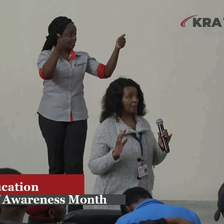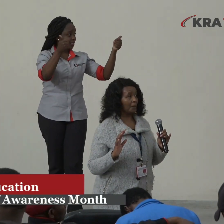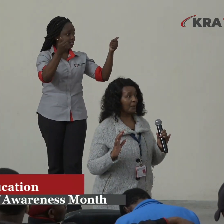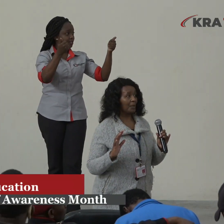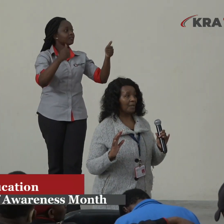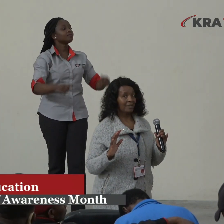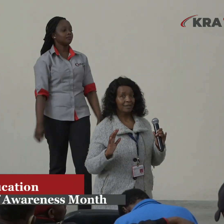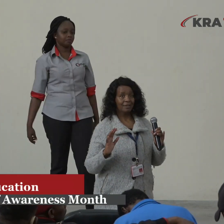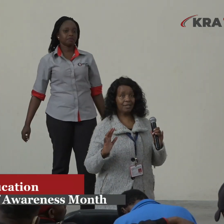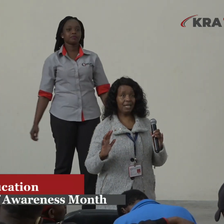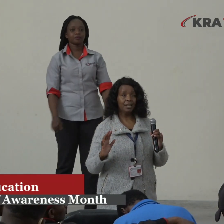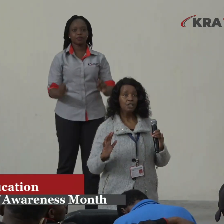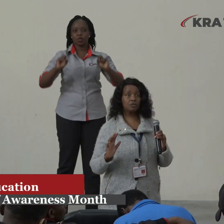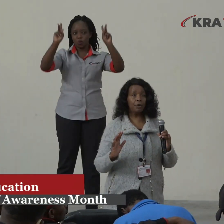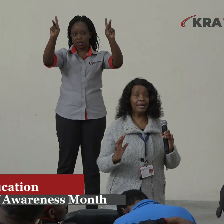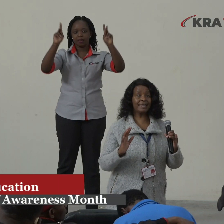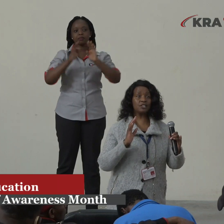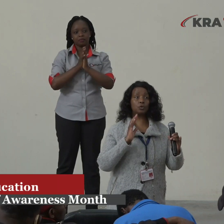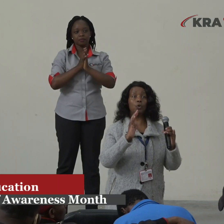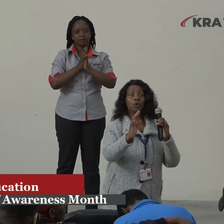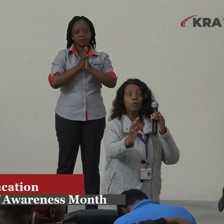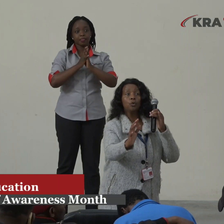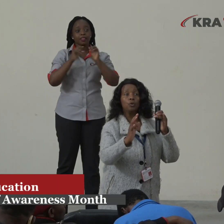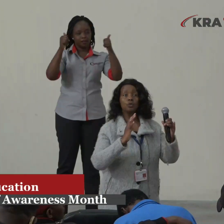good? Okay? So it is